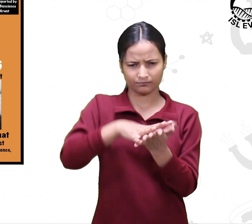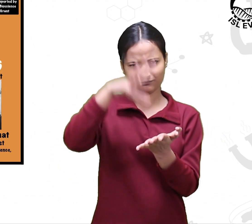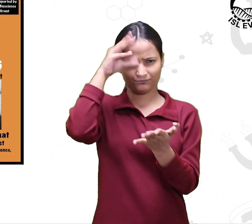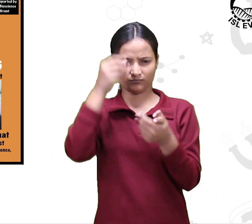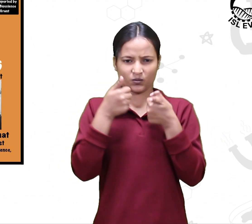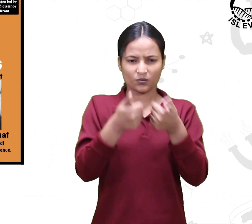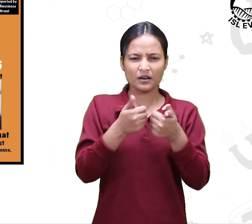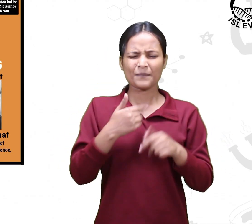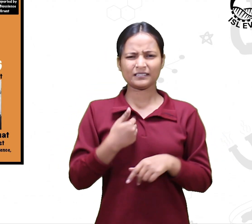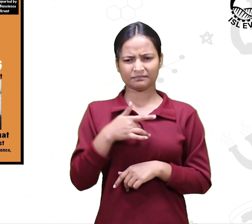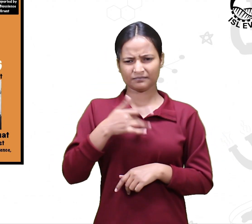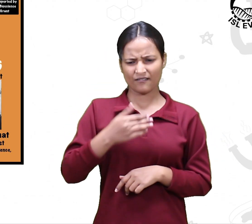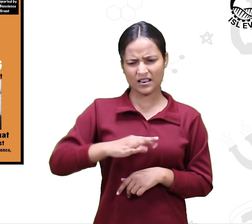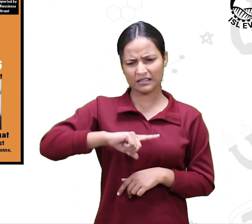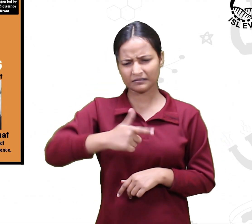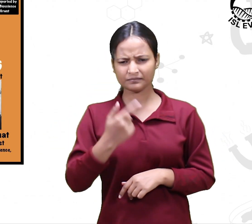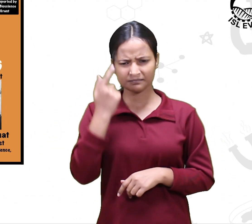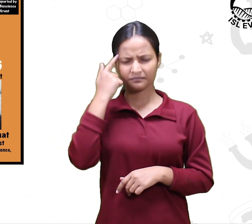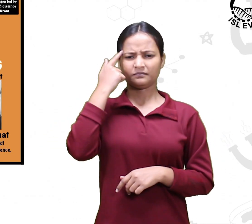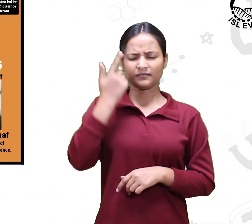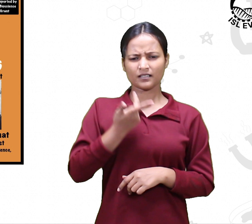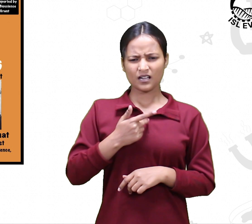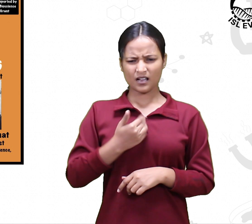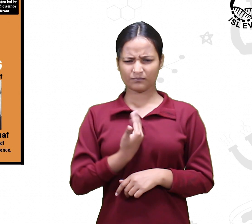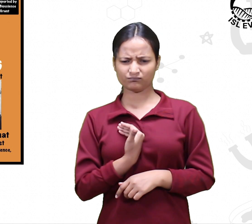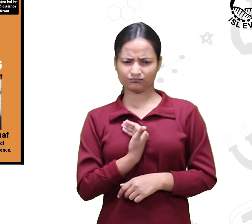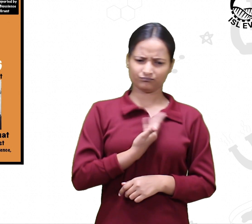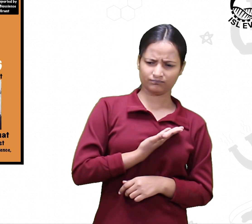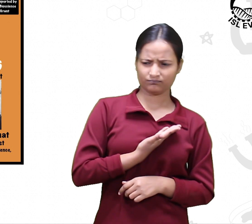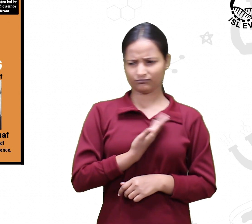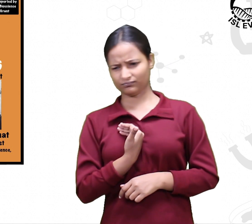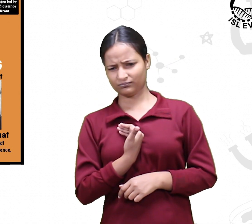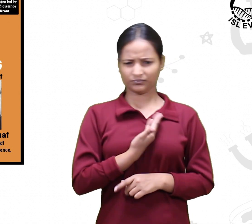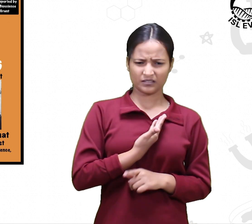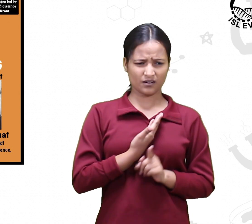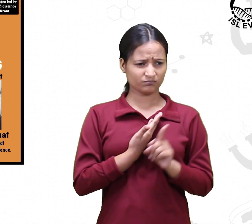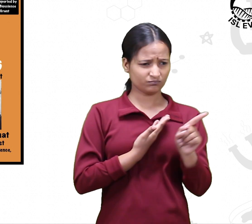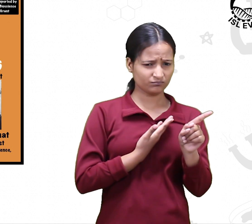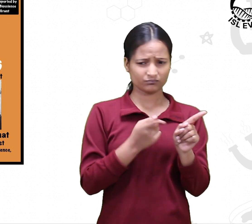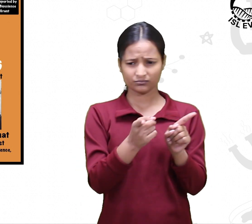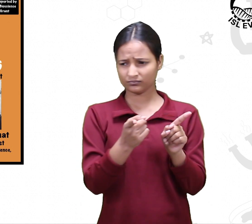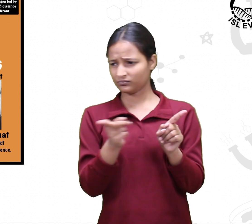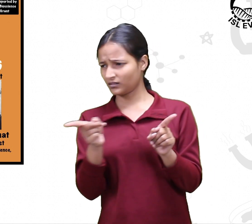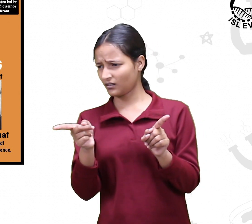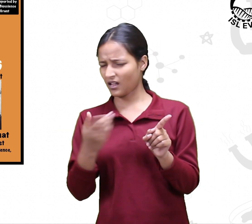of a dilemma as I moved more and more deeper into medical school. I was stuck in a dilemma as